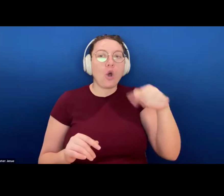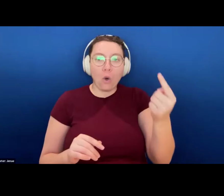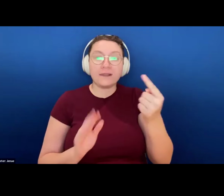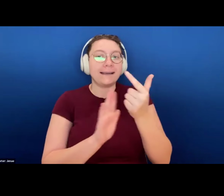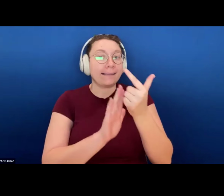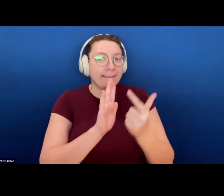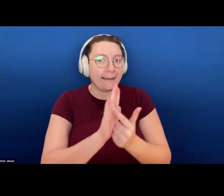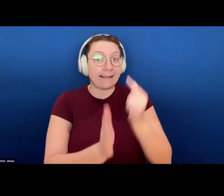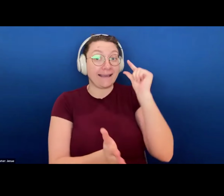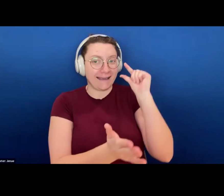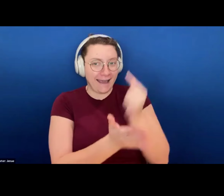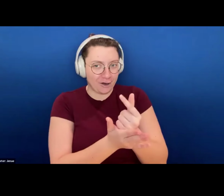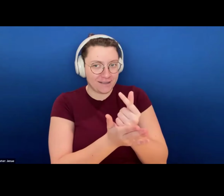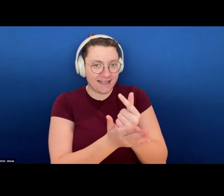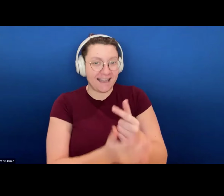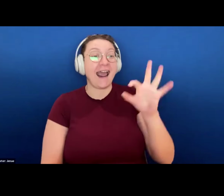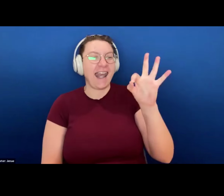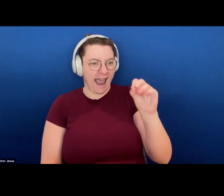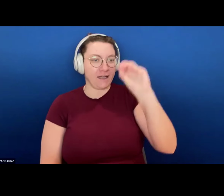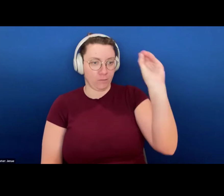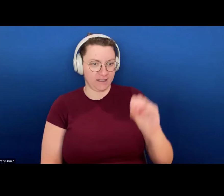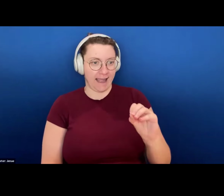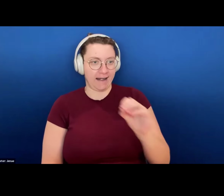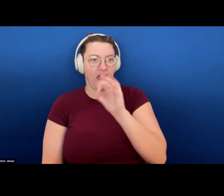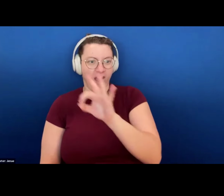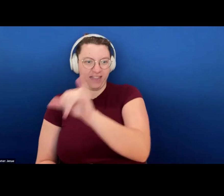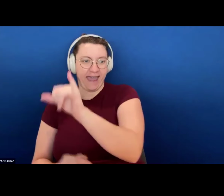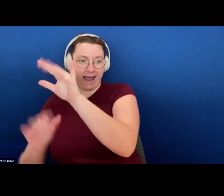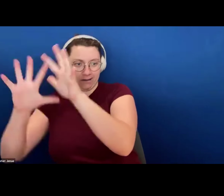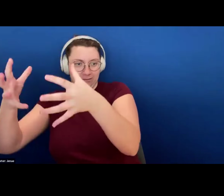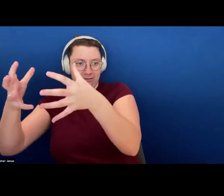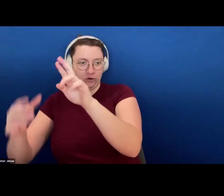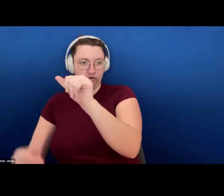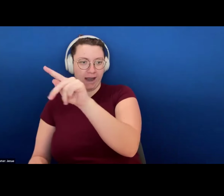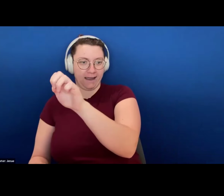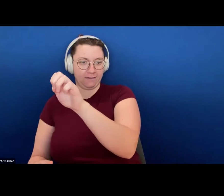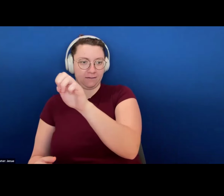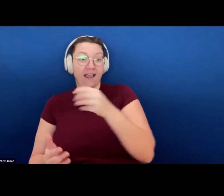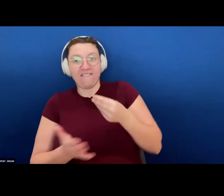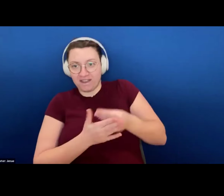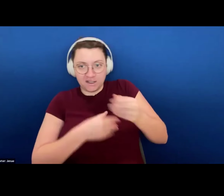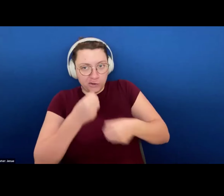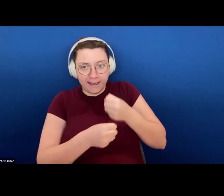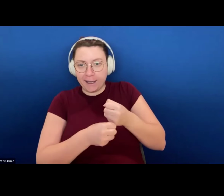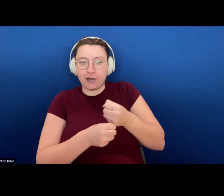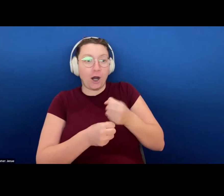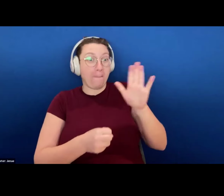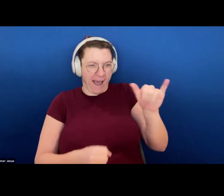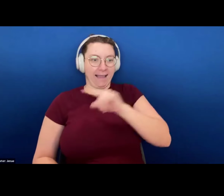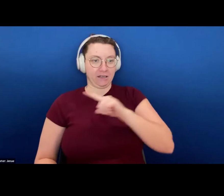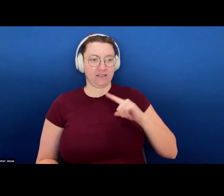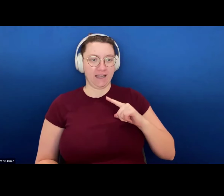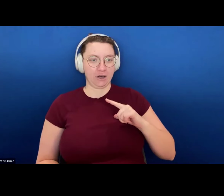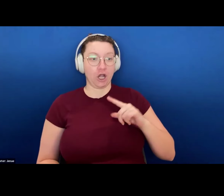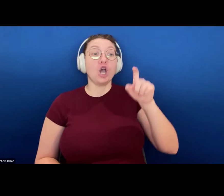legally 90% of the full 100% rate. That is what's guaranteed in this fiscal year, this budget year by the legislature. You